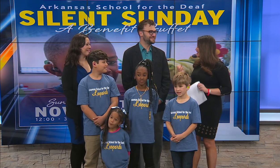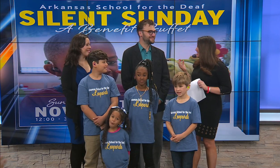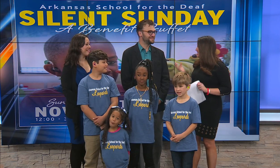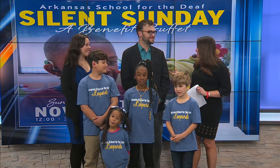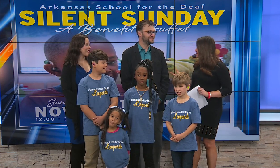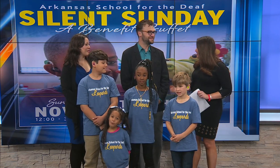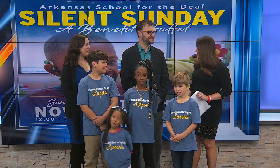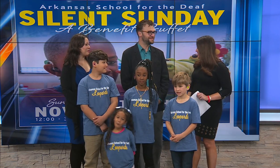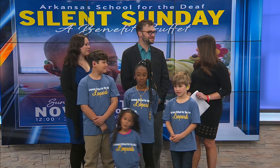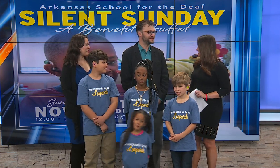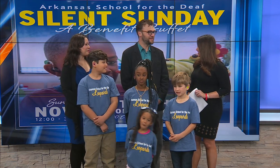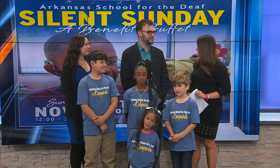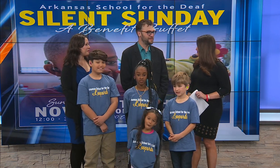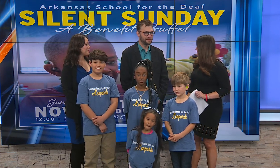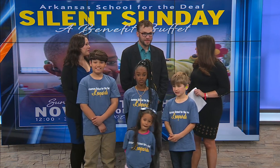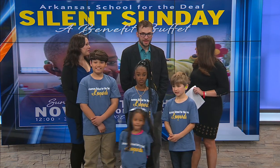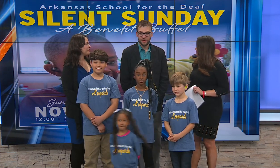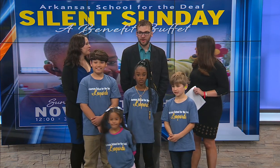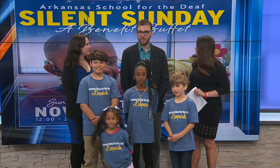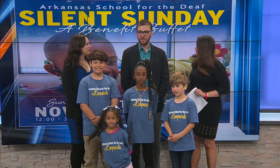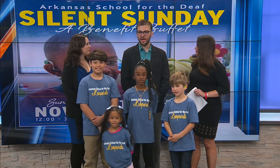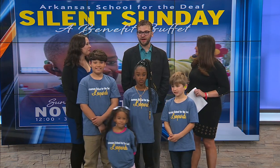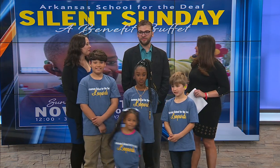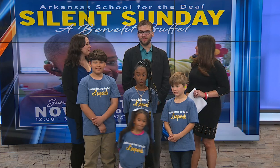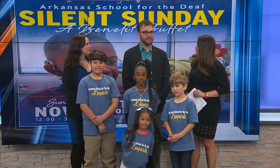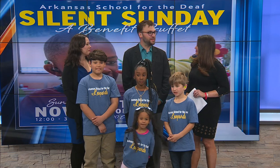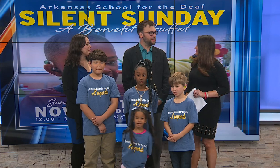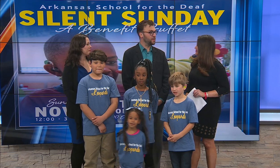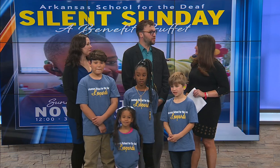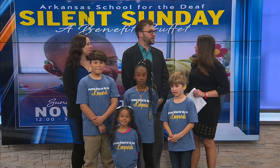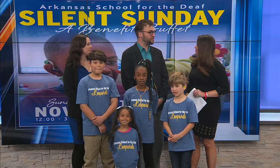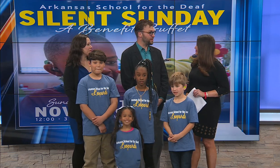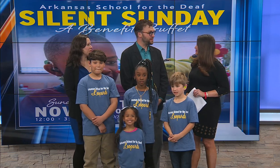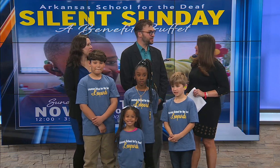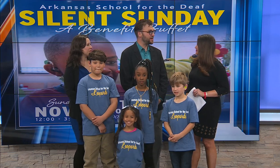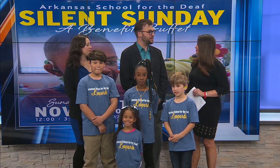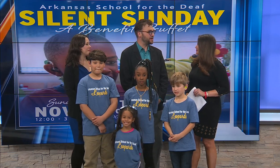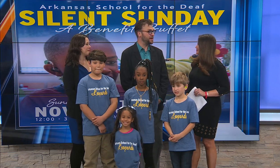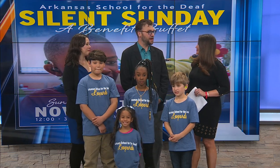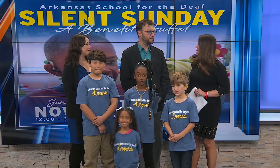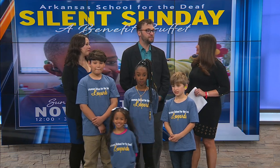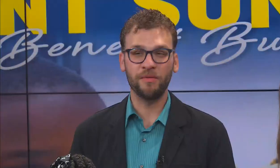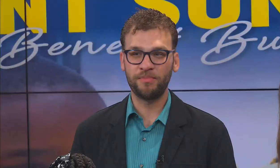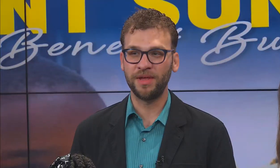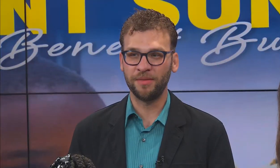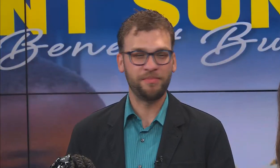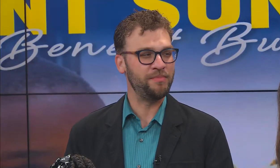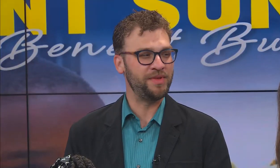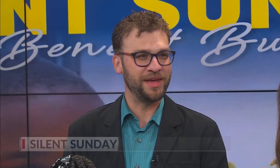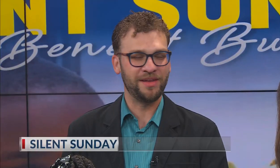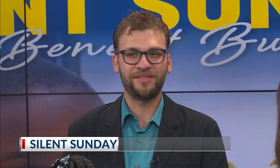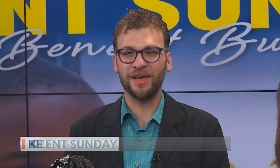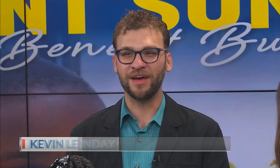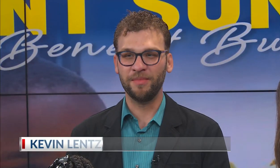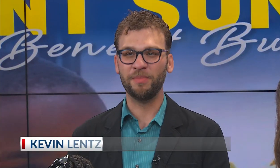Tell us about the event this year. Well, we have dozens of local restaurants that come in. Tickets can be